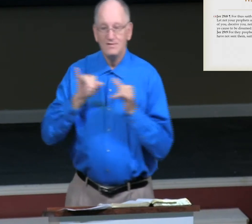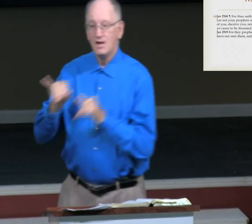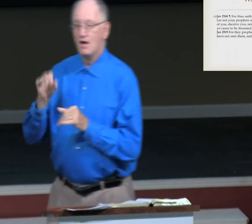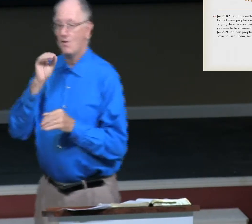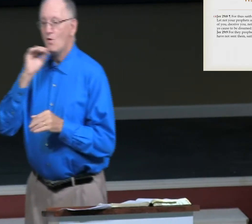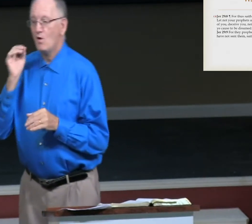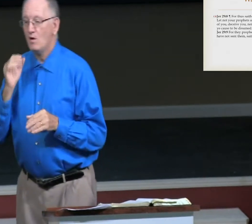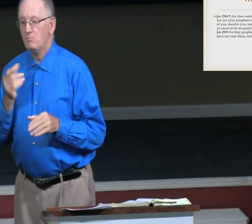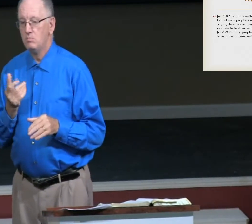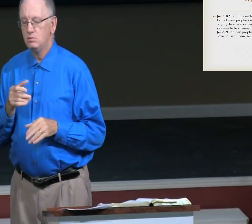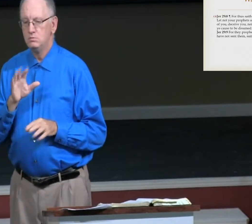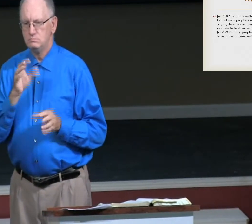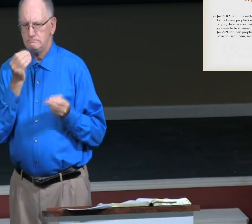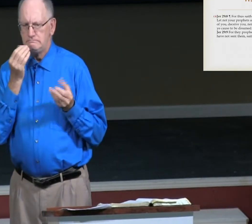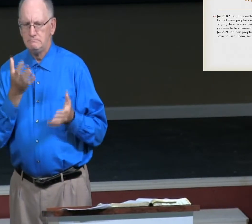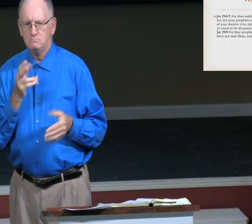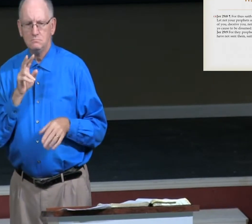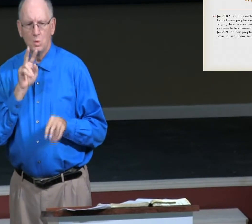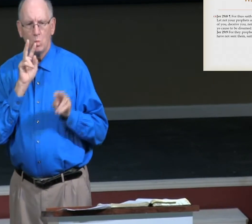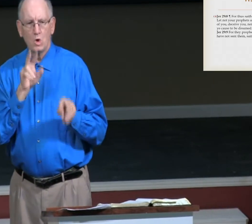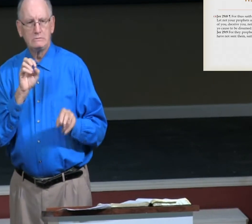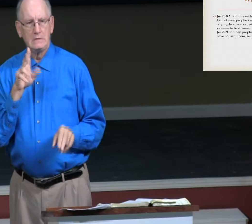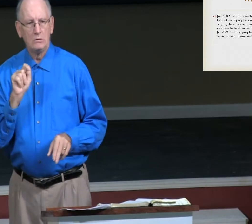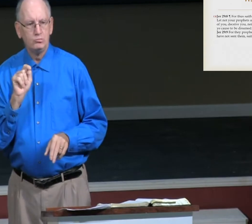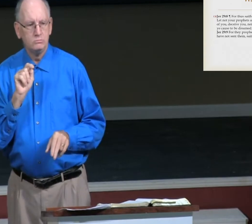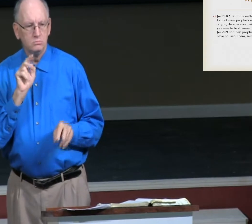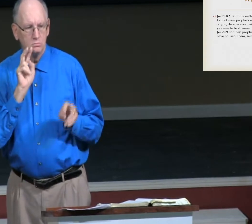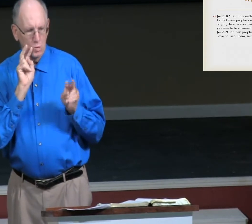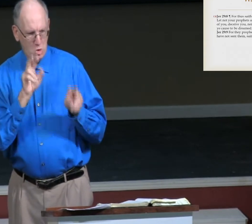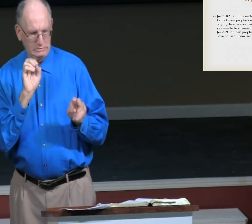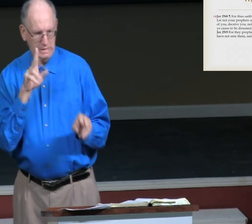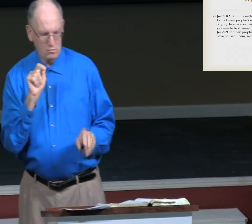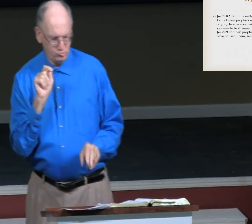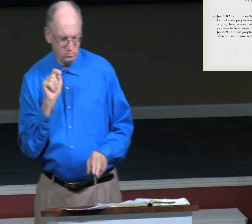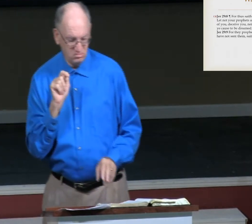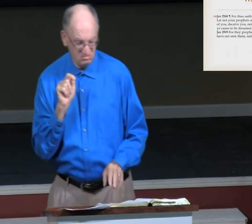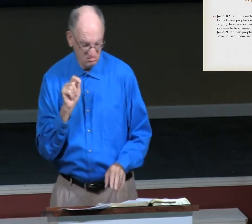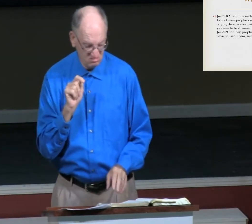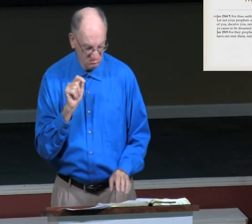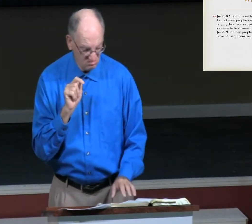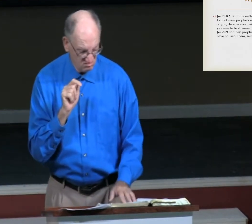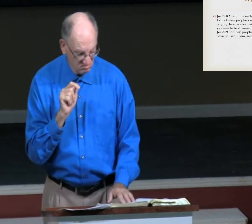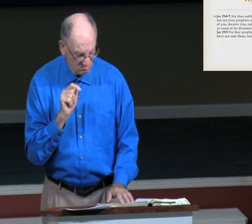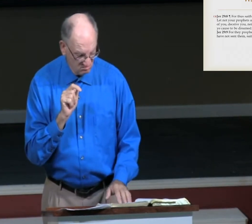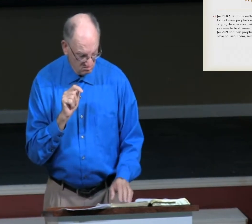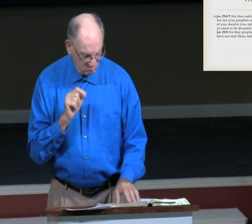You were going to church, now you're at home. Watch out.